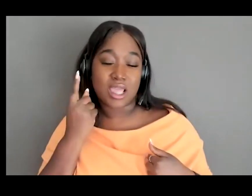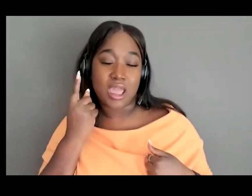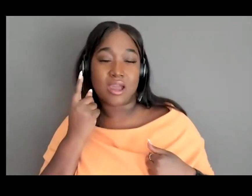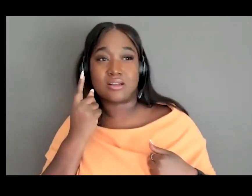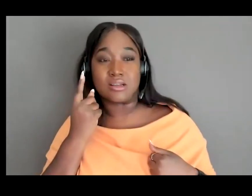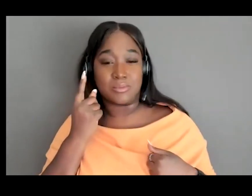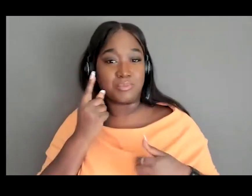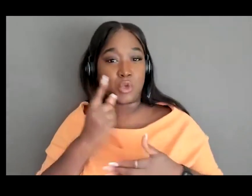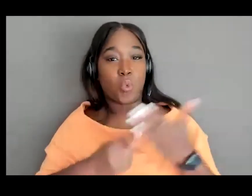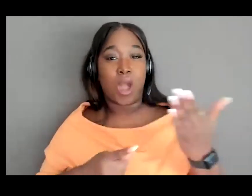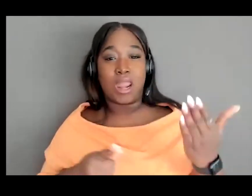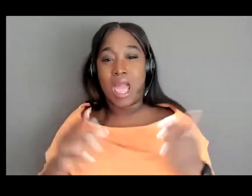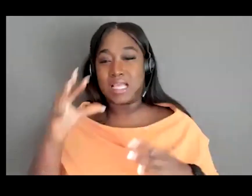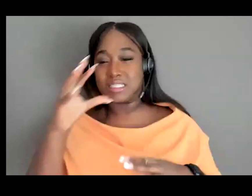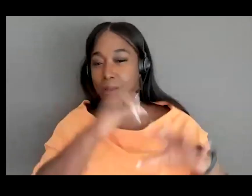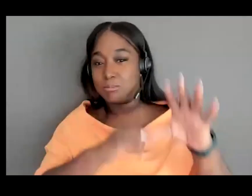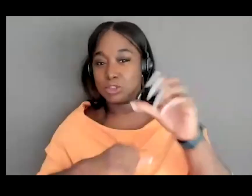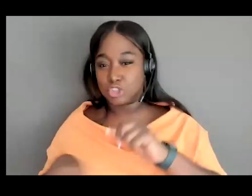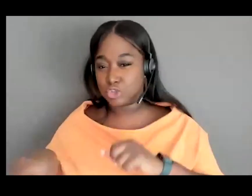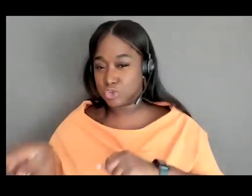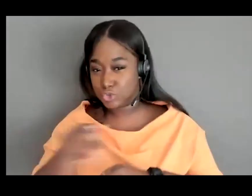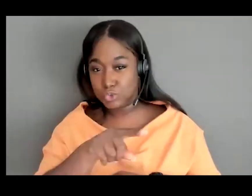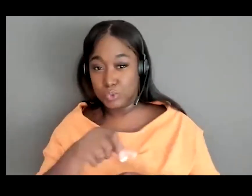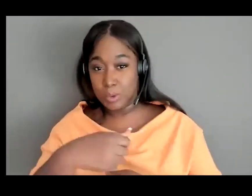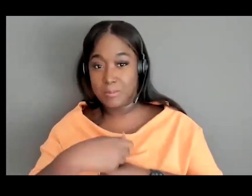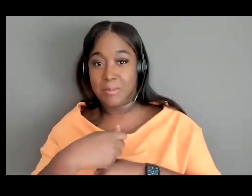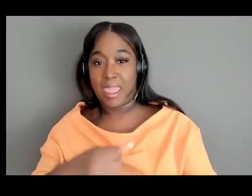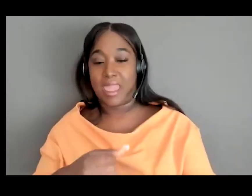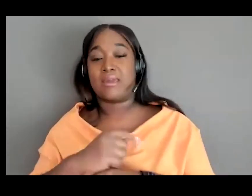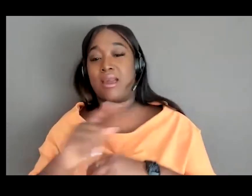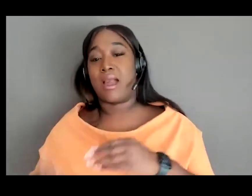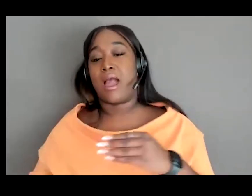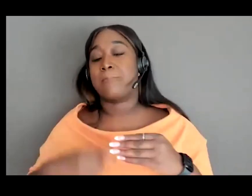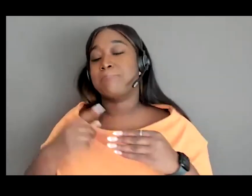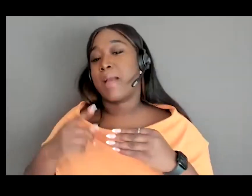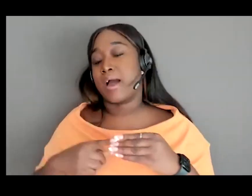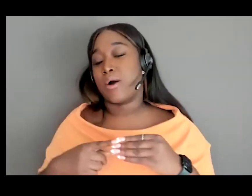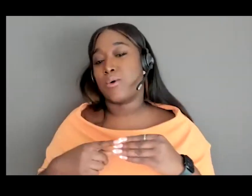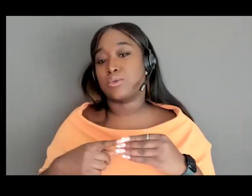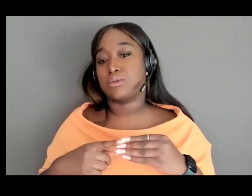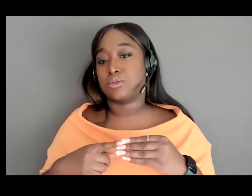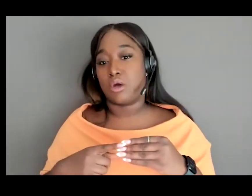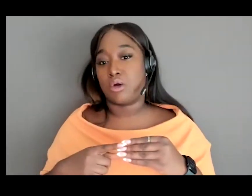understanding what assumptions you're making about